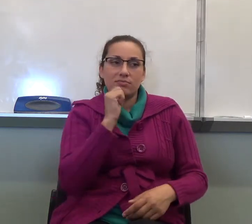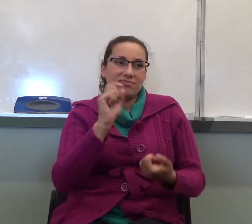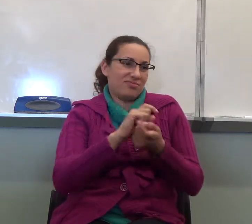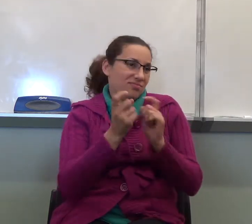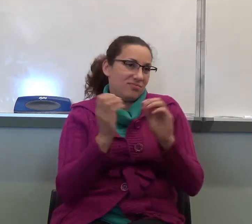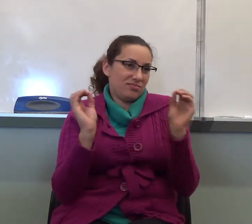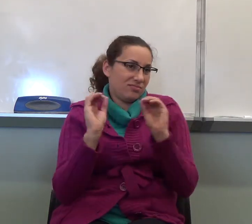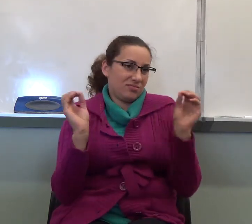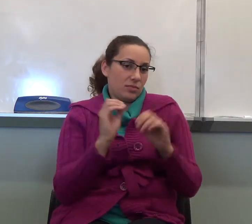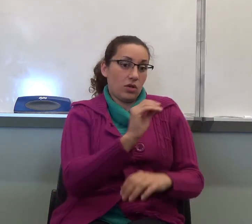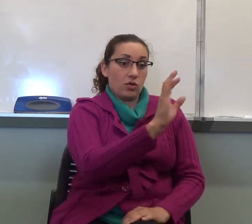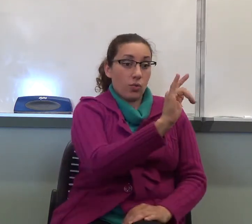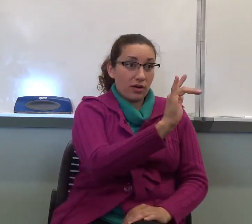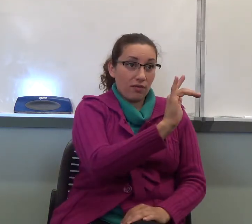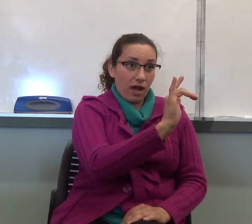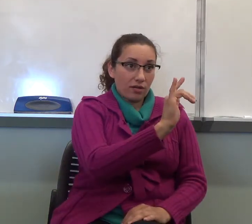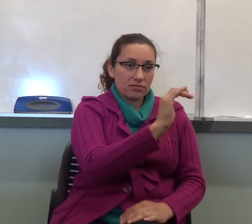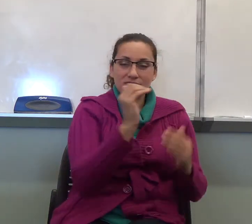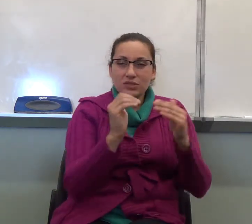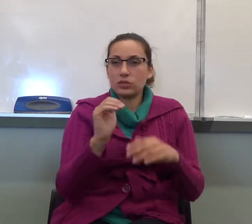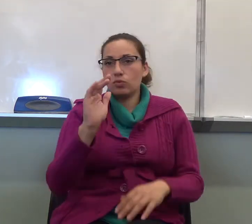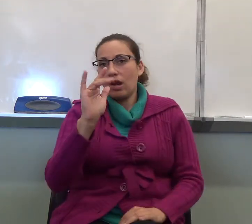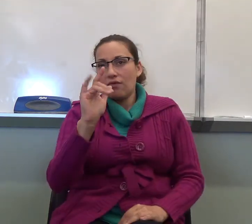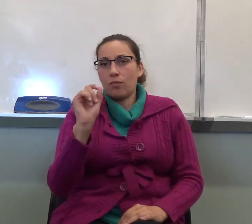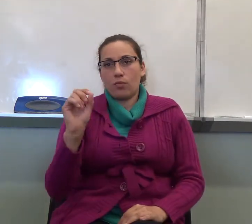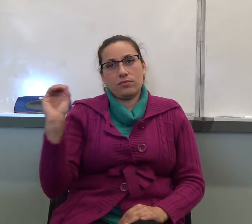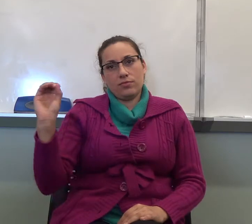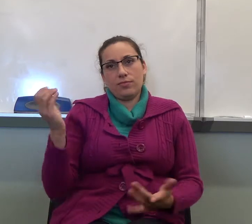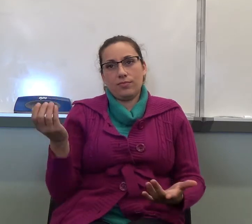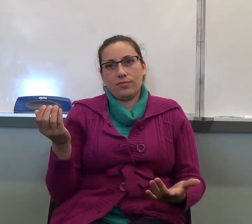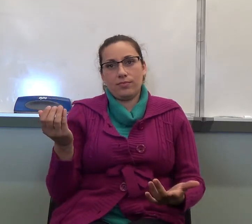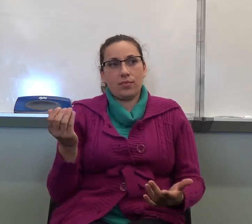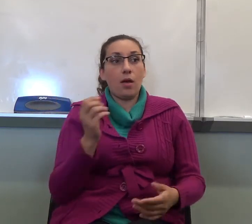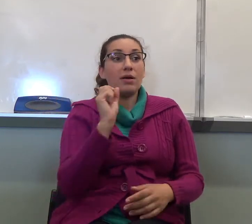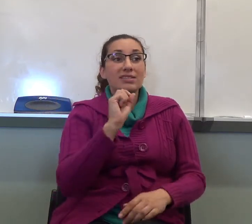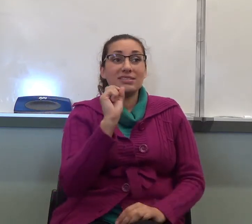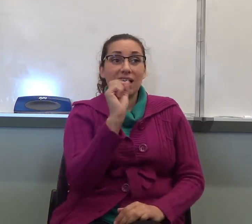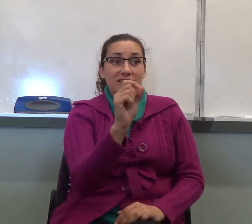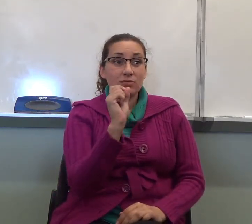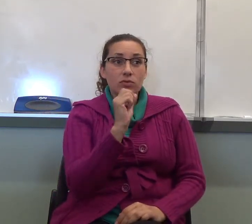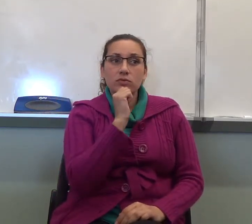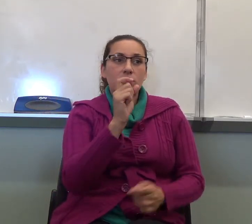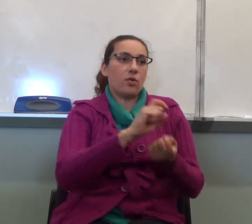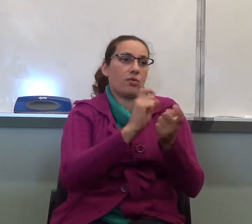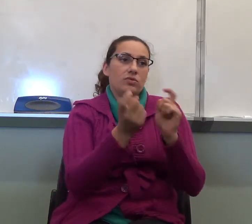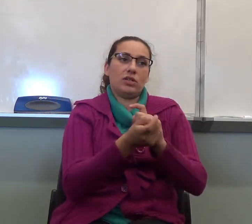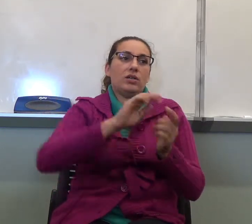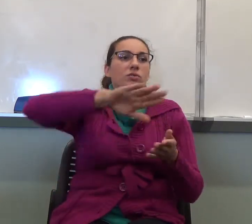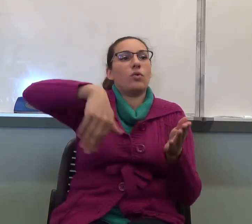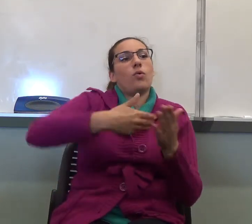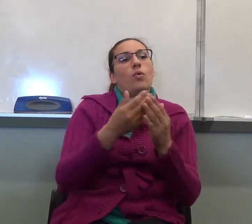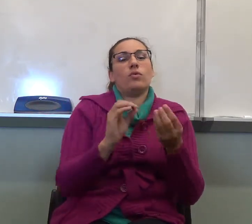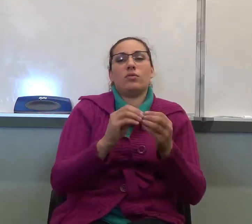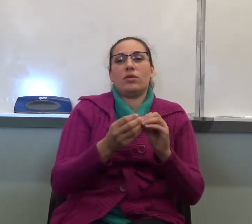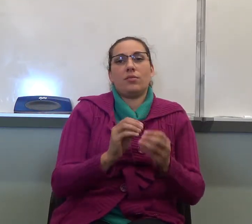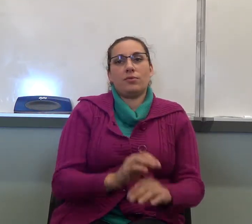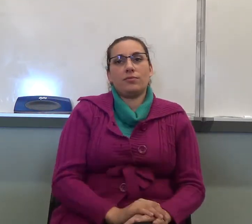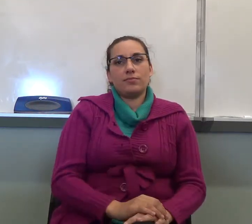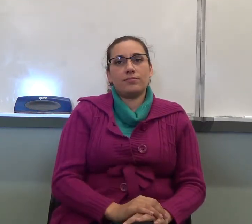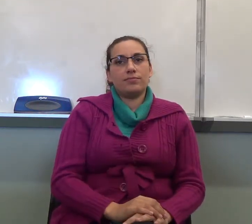25 is still 25 in decimal form. In other words, decimals don't alter the whole number notation. They honor it, so